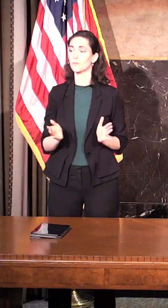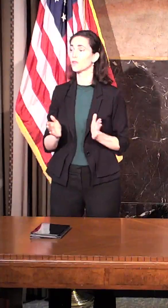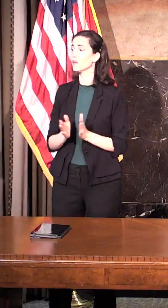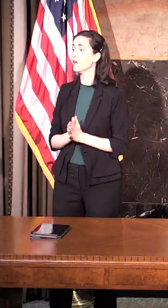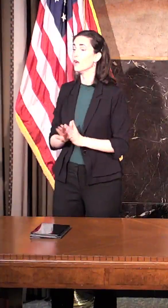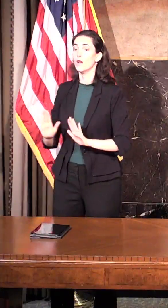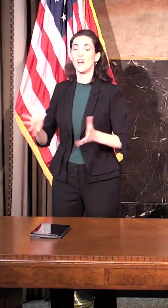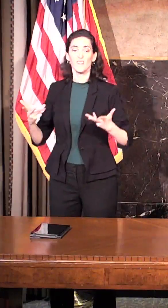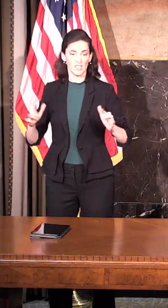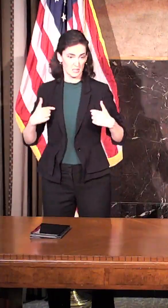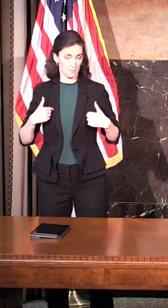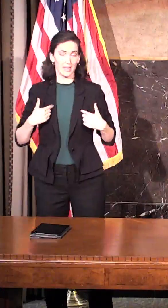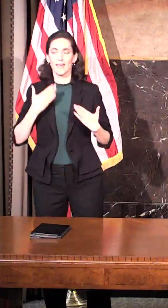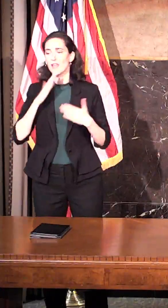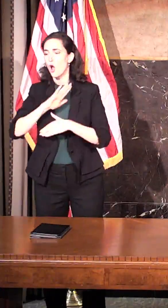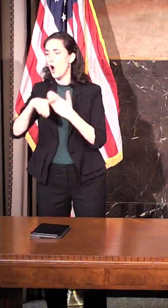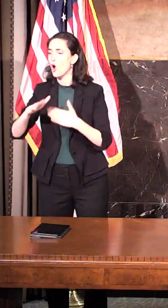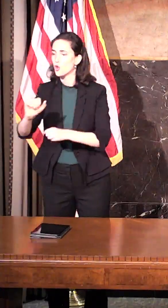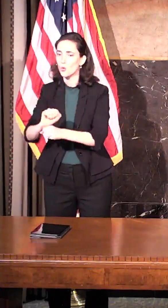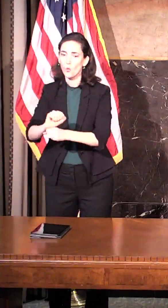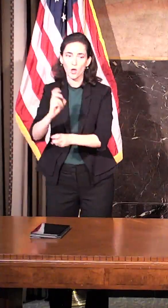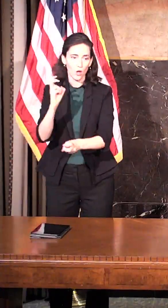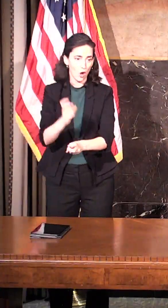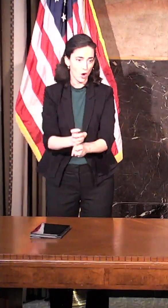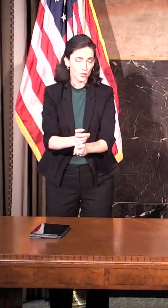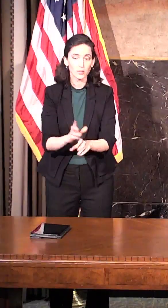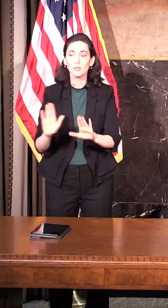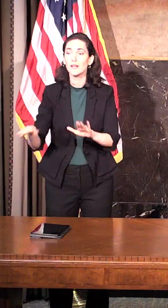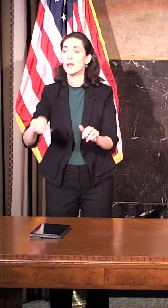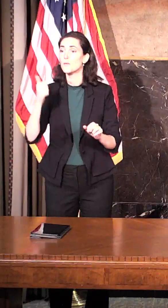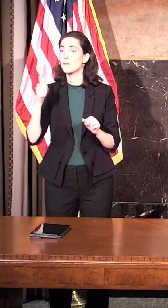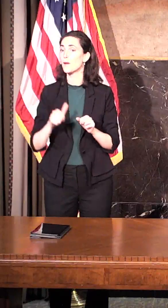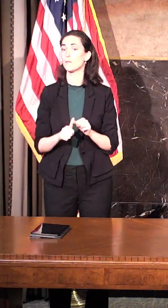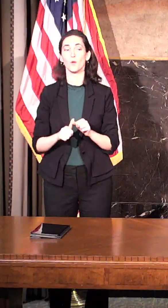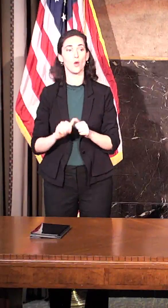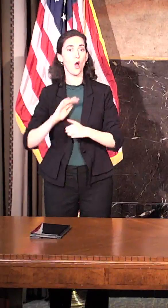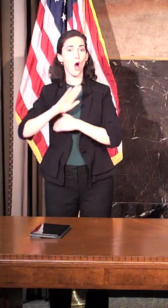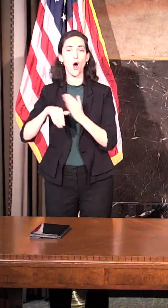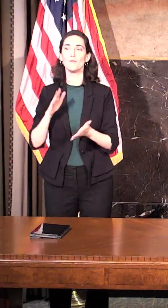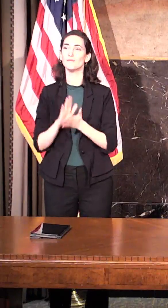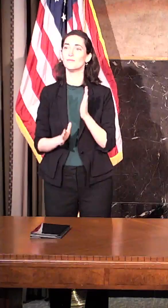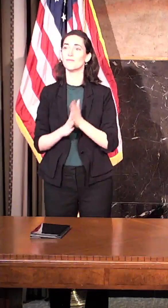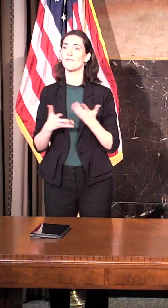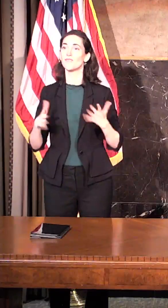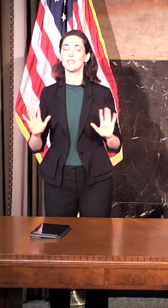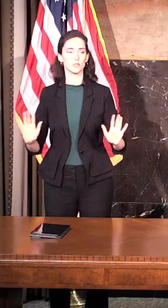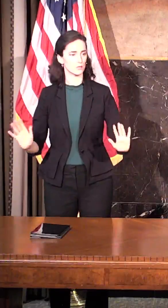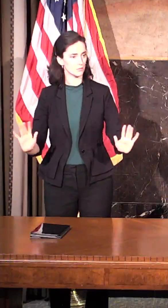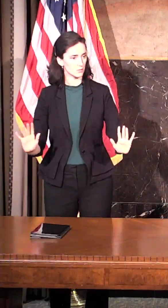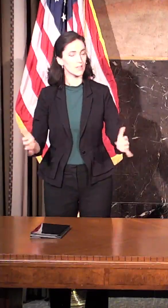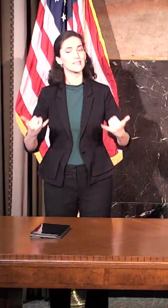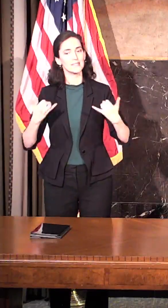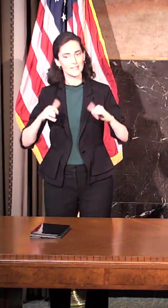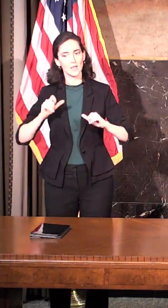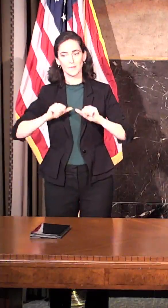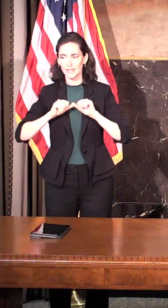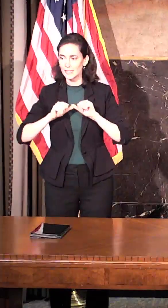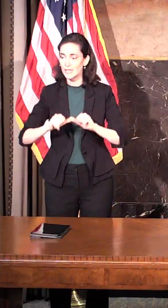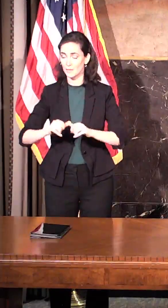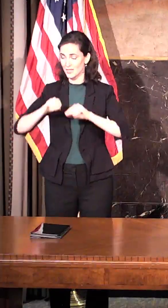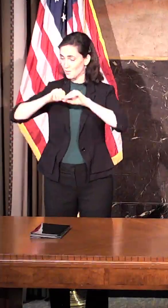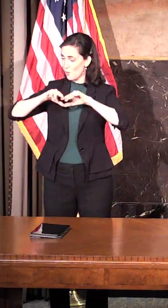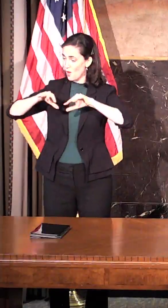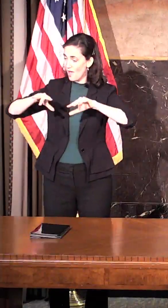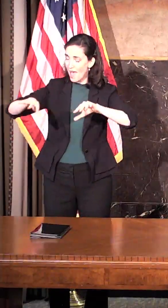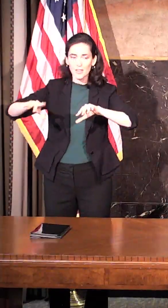want to thank everyone for the hard work. Just remind folks that it's not over, and we have our work cut out for us to continue reducing transmission,